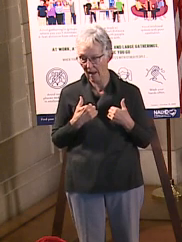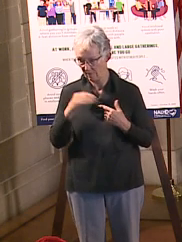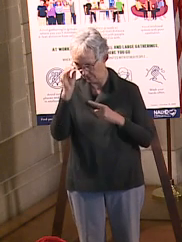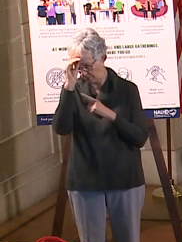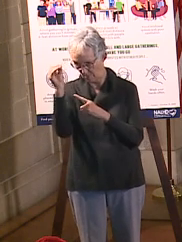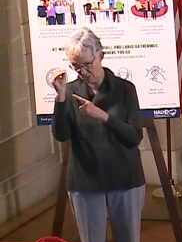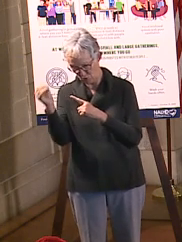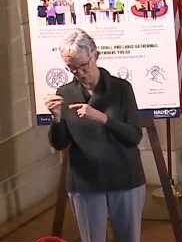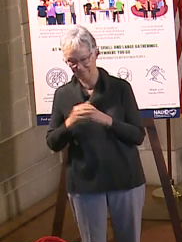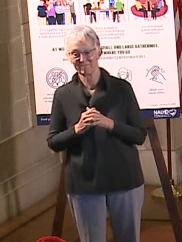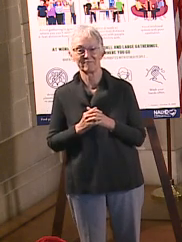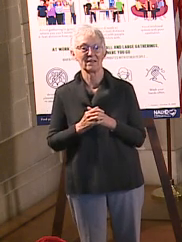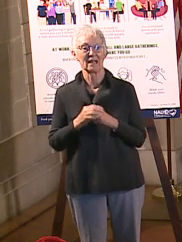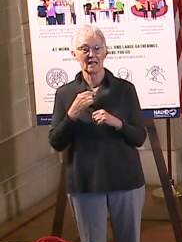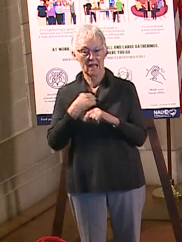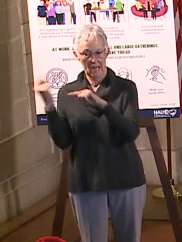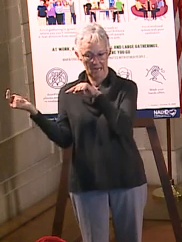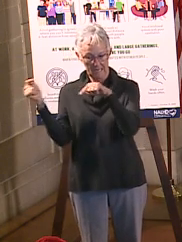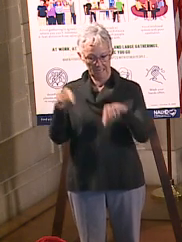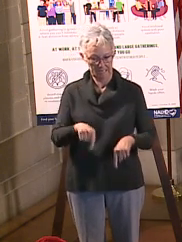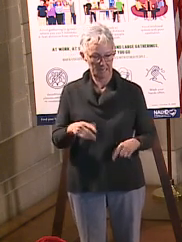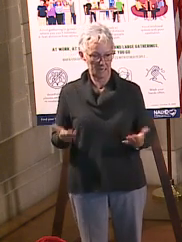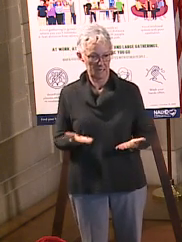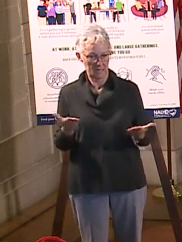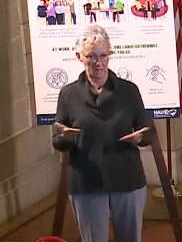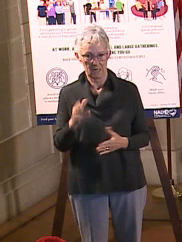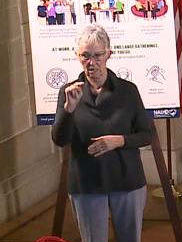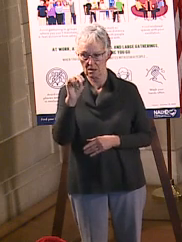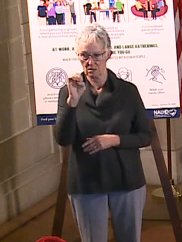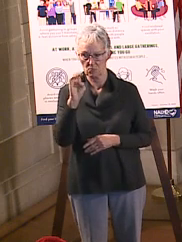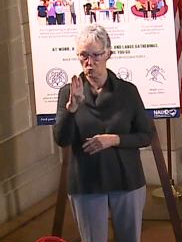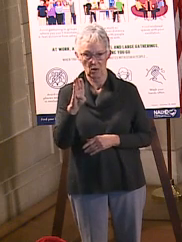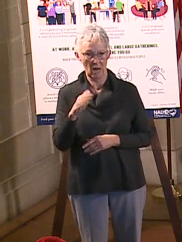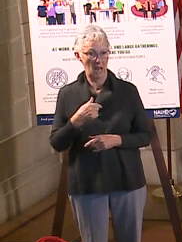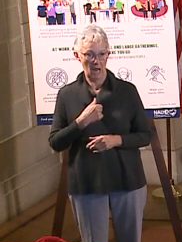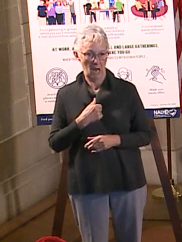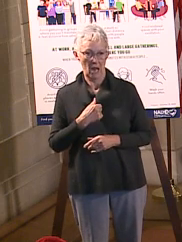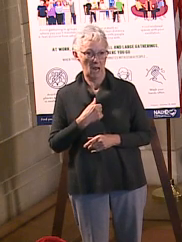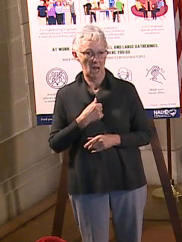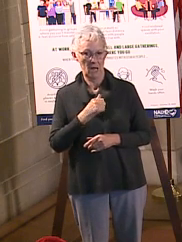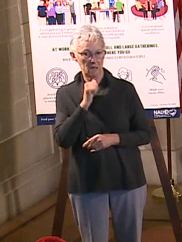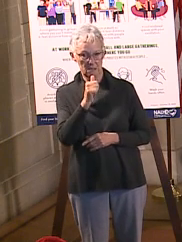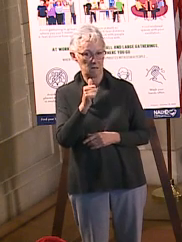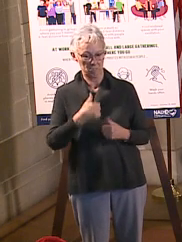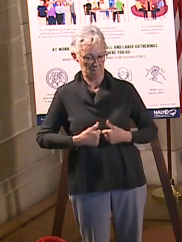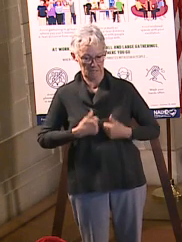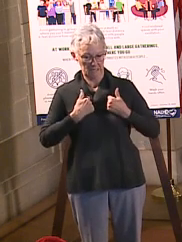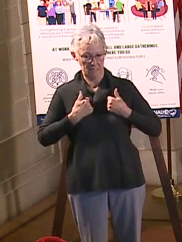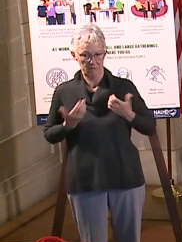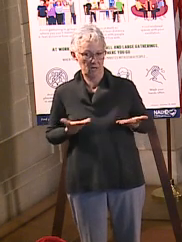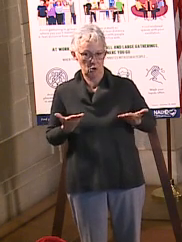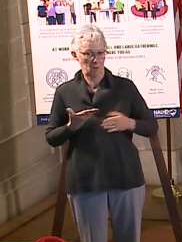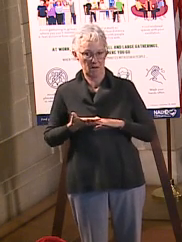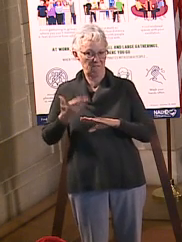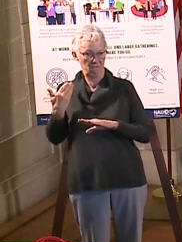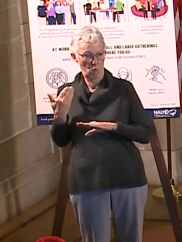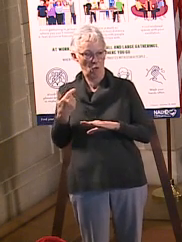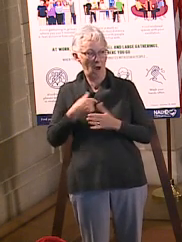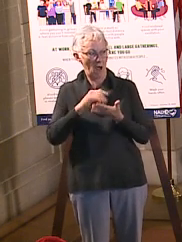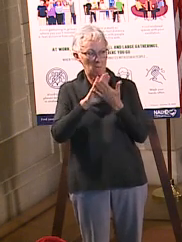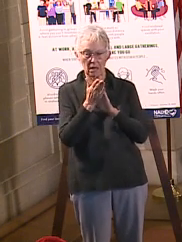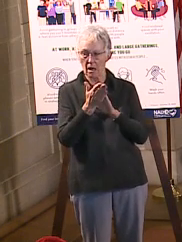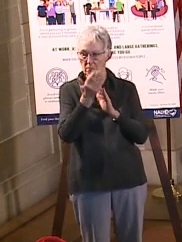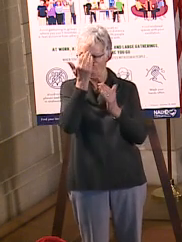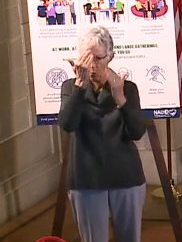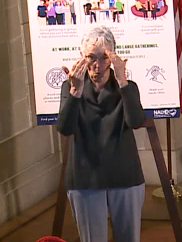And as somebody that came to the state that didn't previously live here and have gotten to know Nebraska in my first year, the first thing I would tell you is